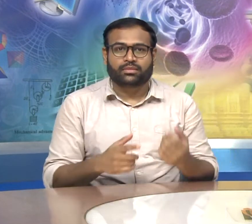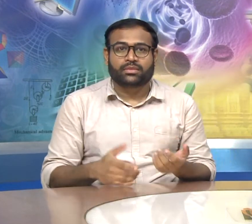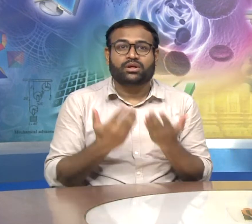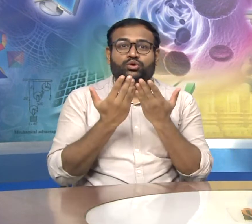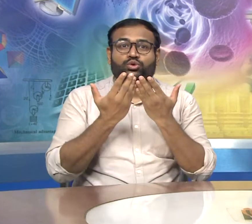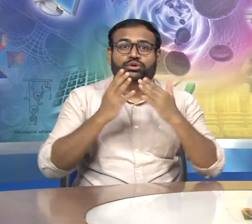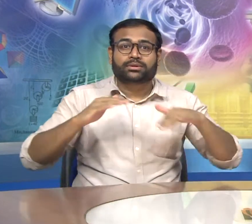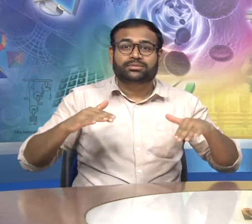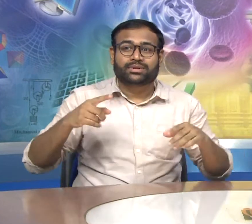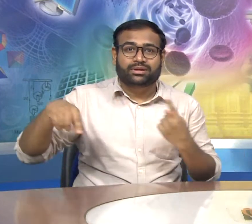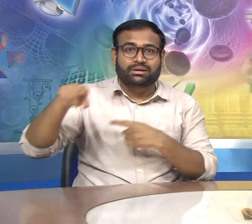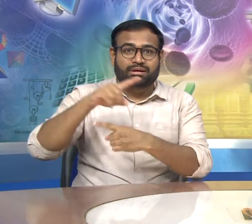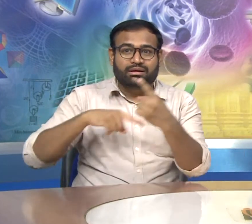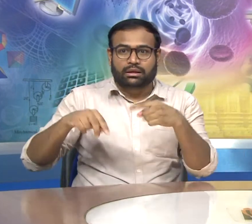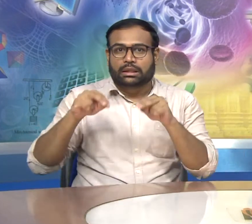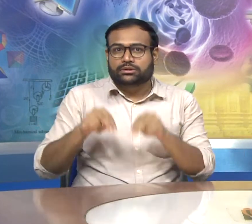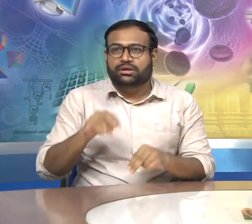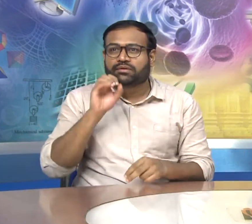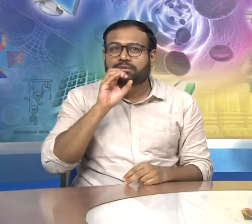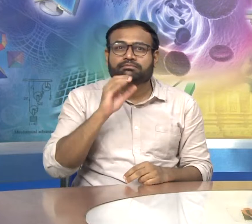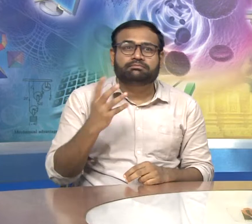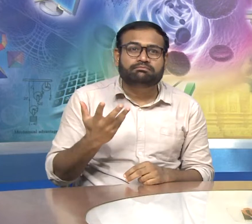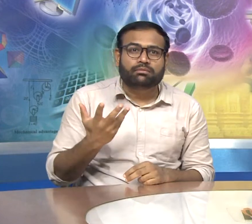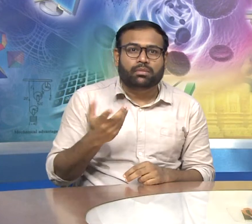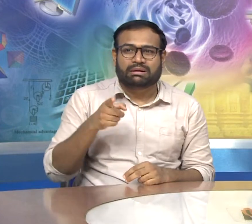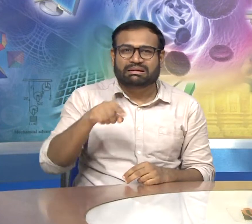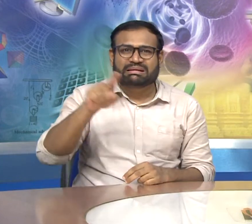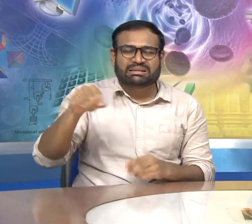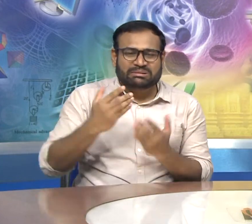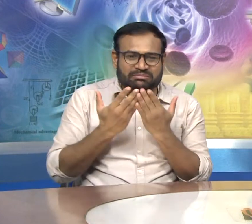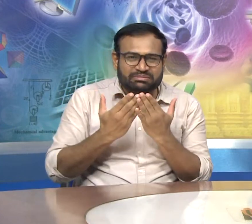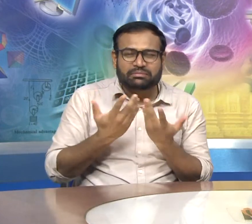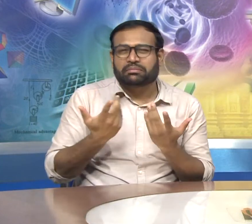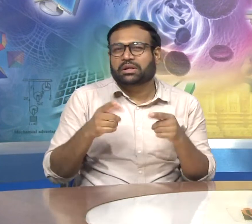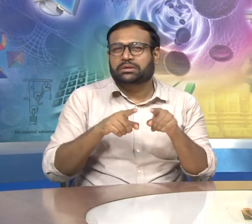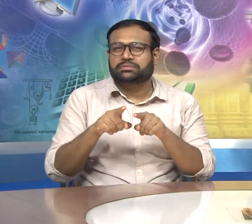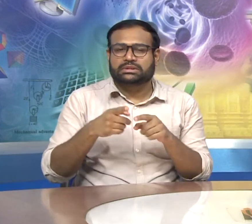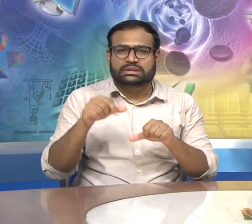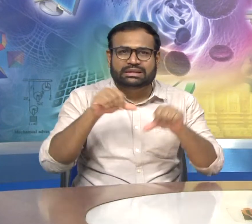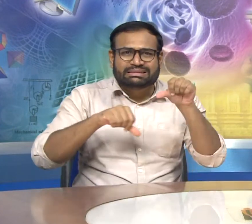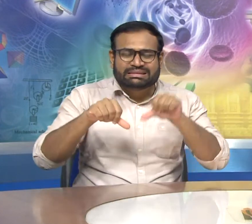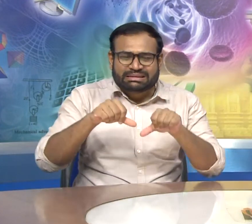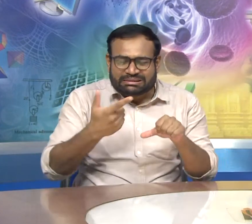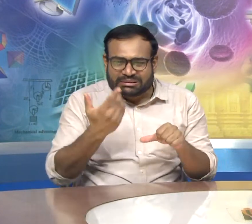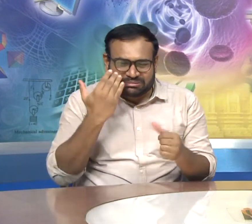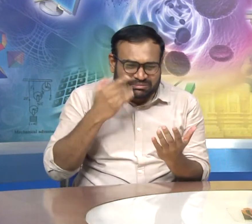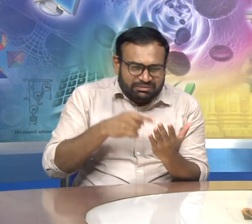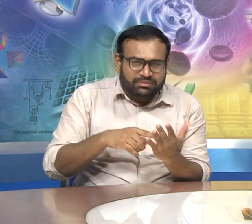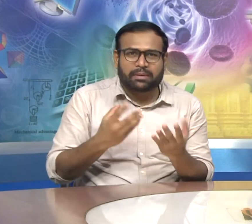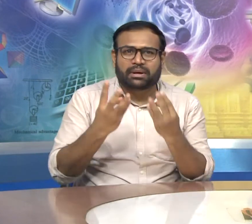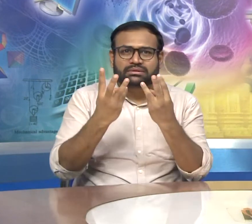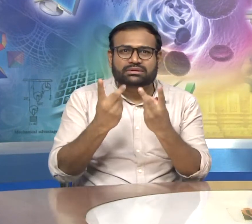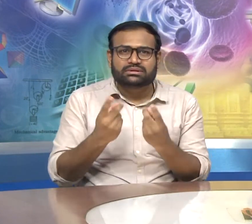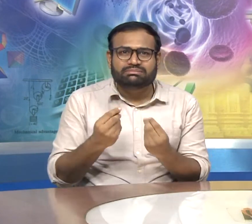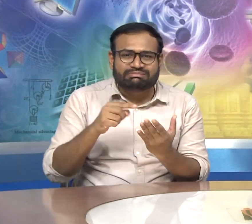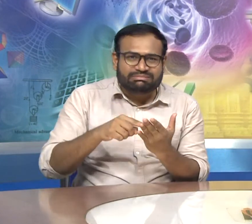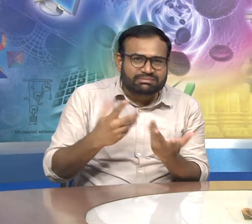Third point, students need information to supplement their textbook studies and for